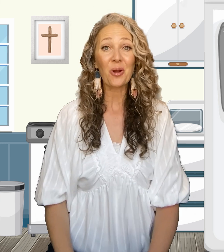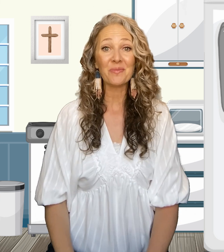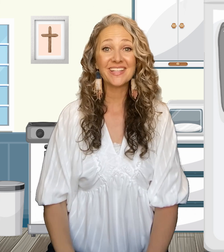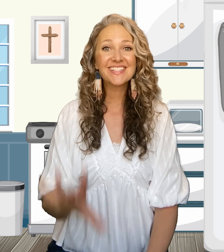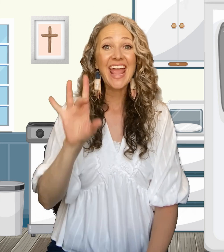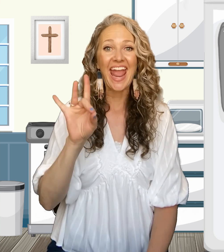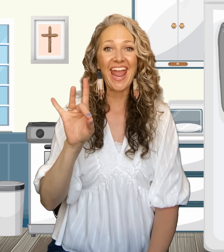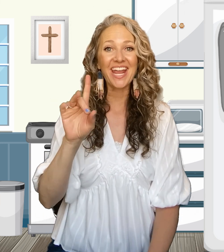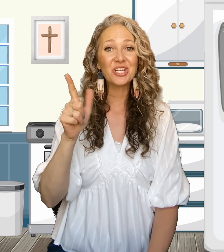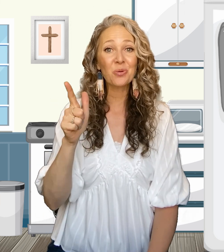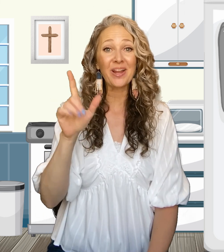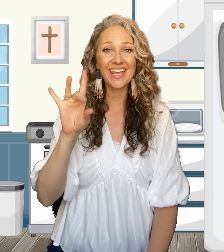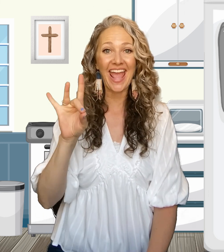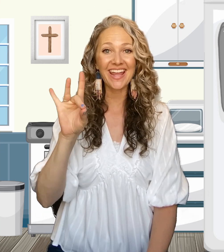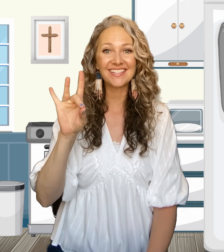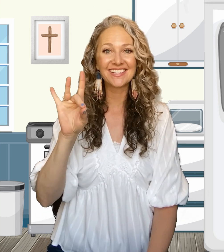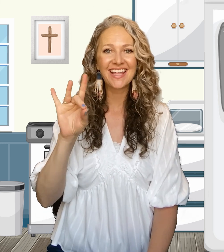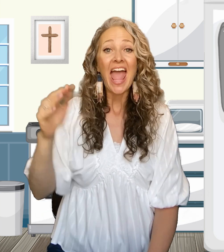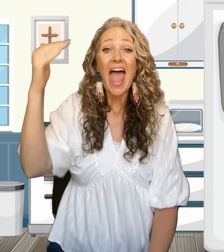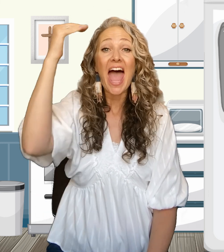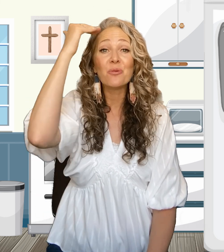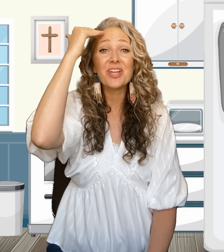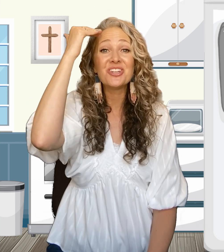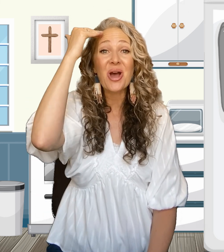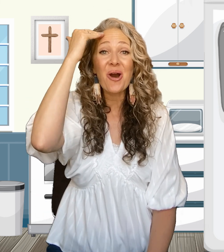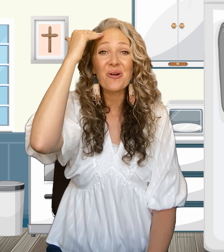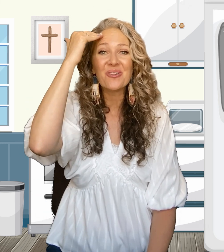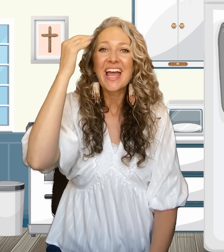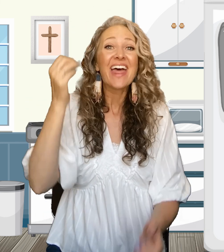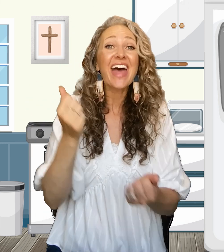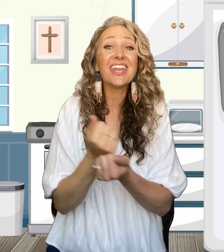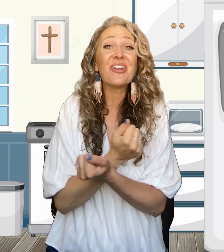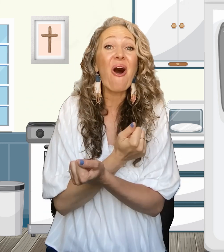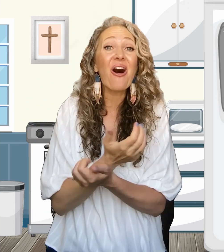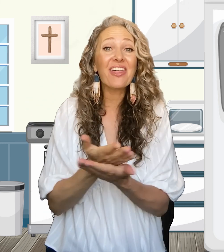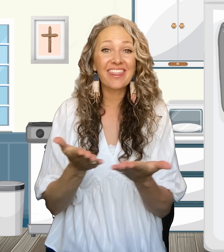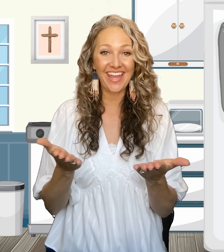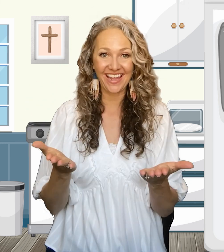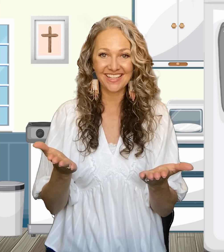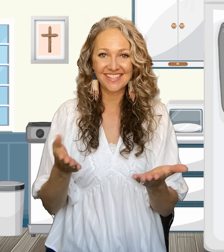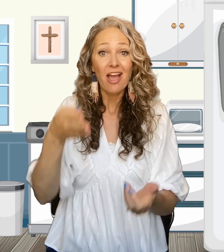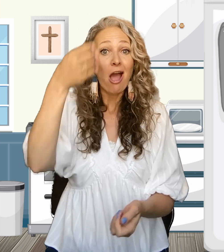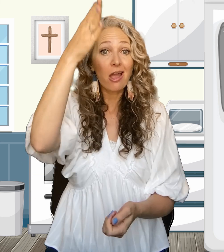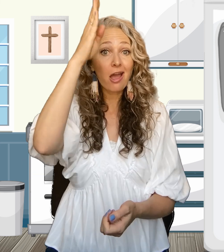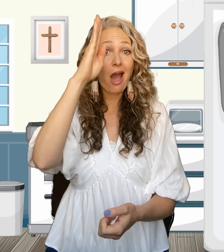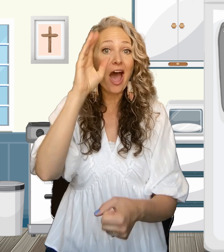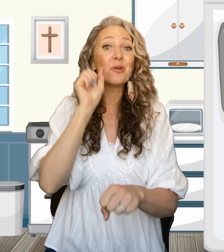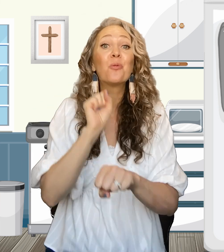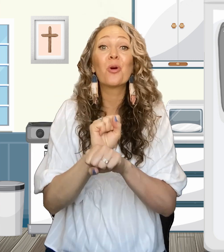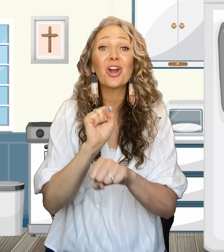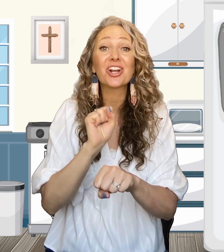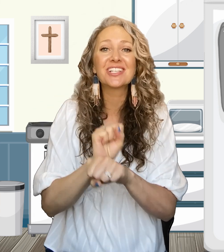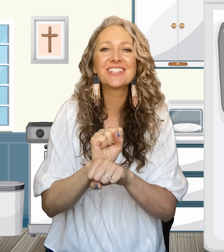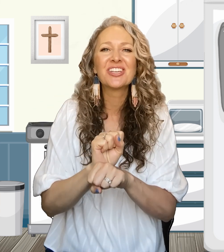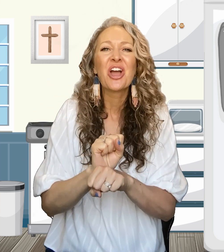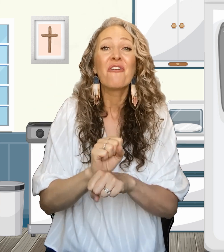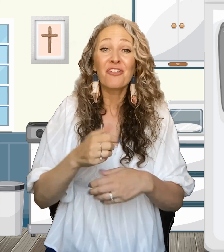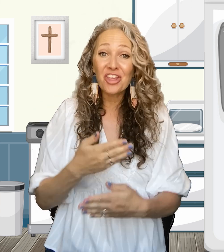Romans 8:28. And we know that in all things, God works for the good